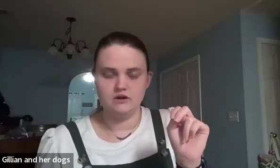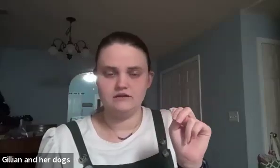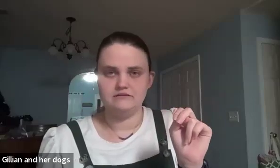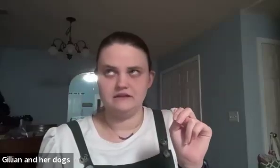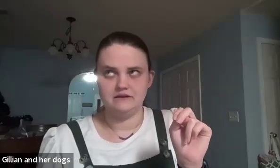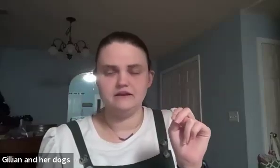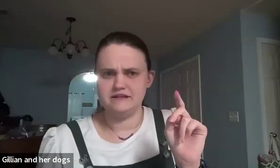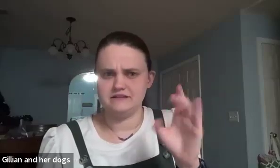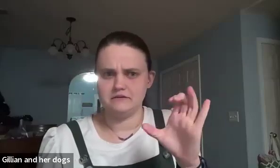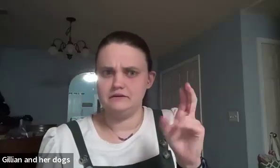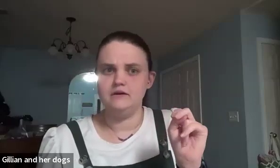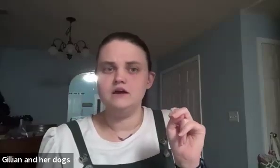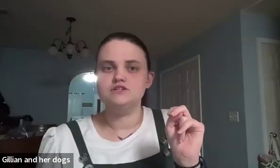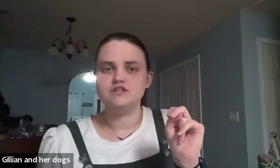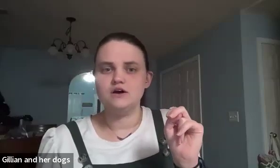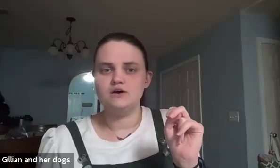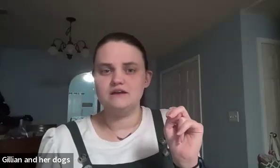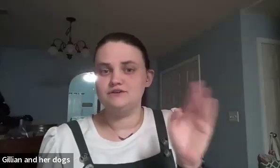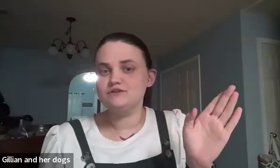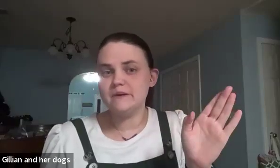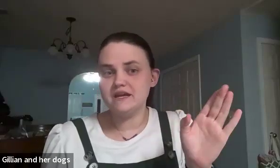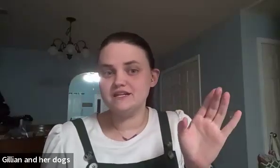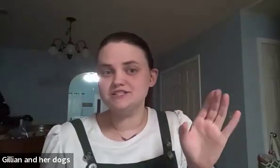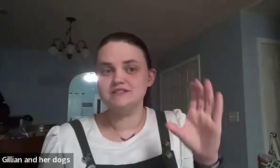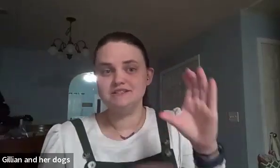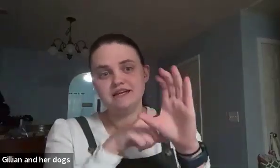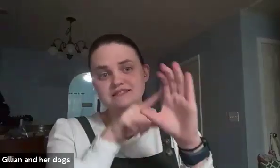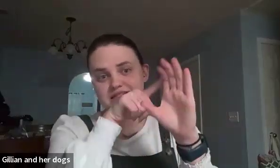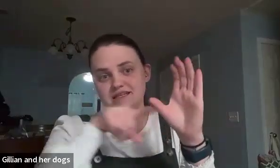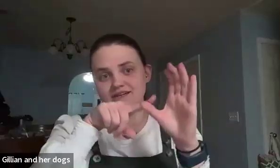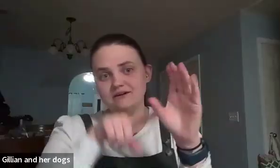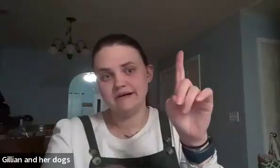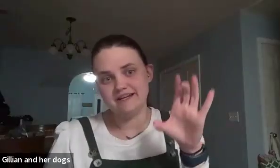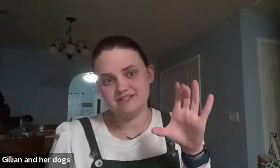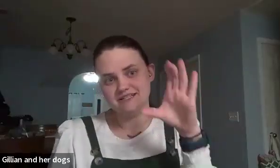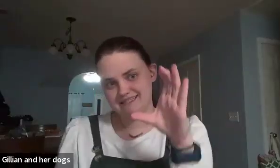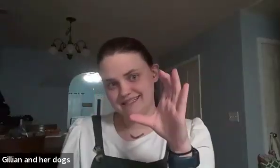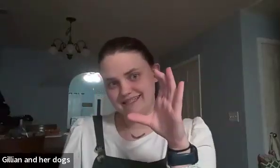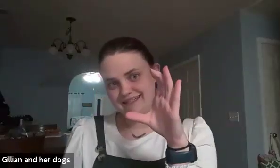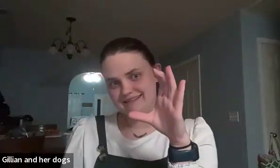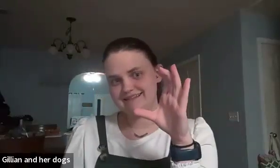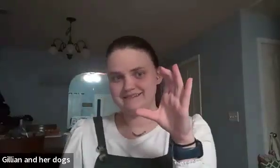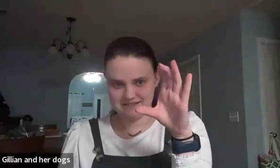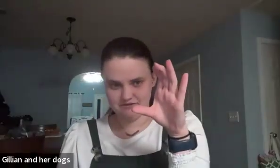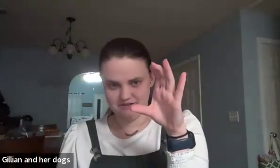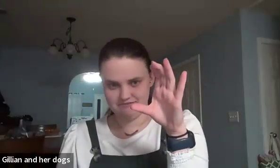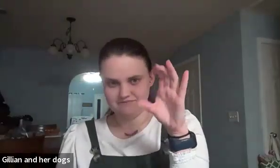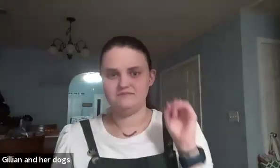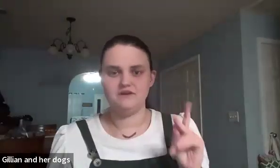don't know. I think I said that right. So if you know Spanish, that's C, 100, C, that sort of thing.